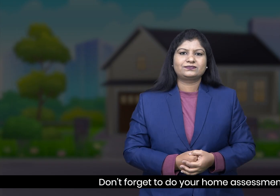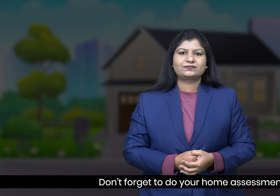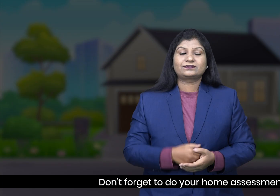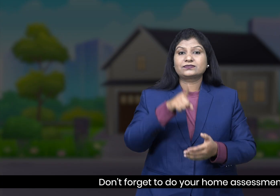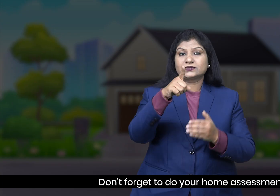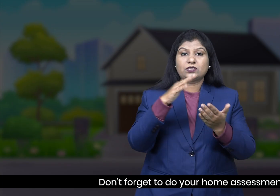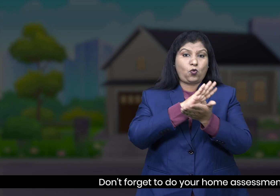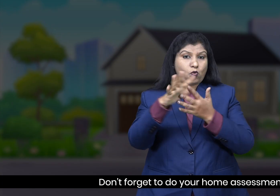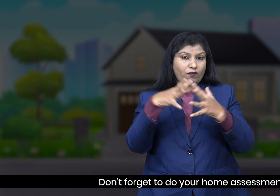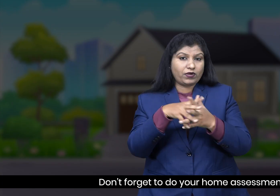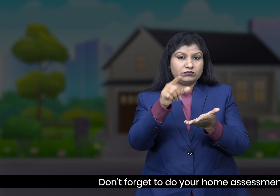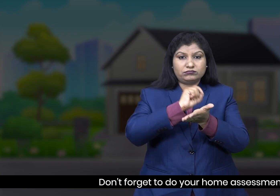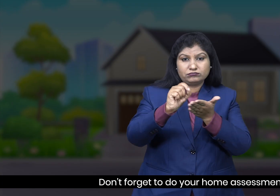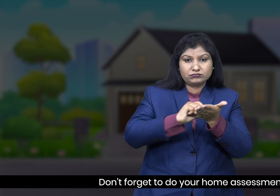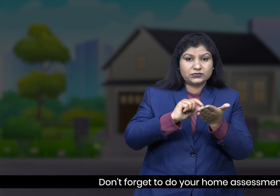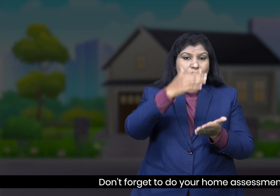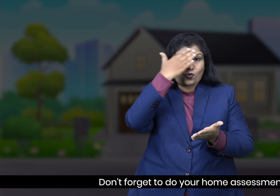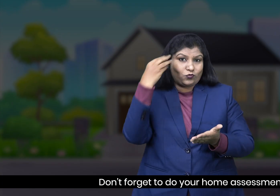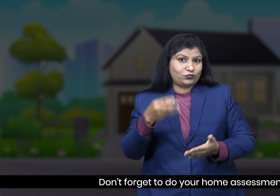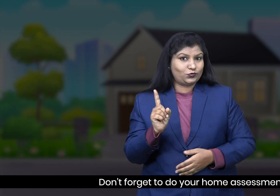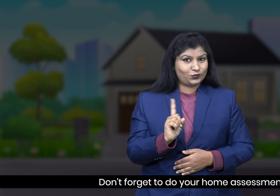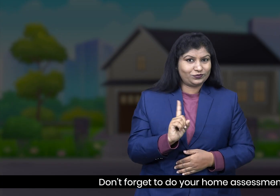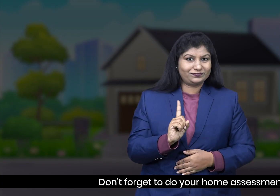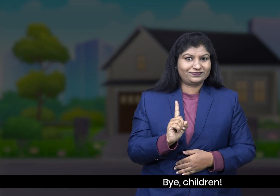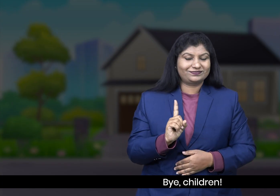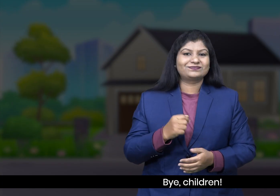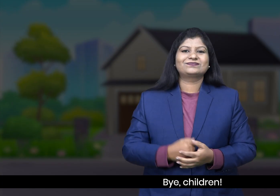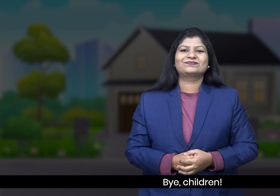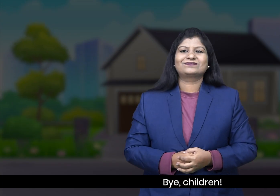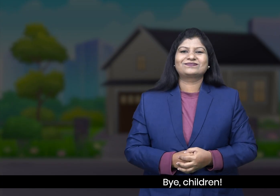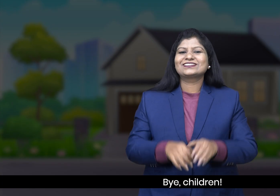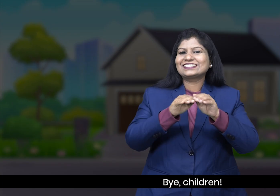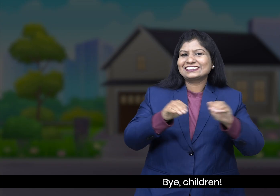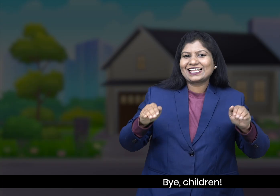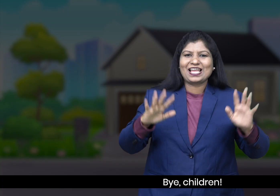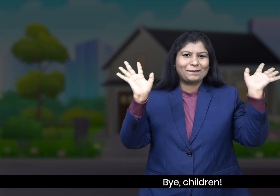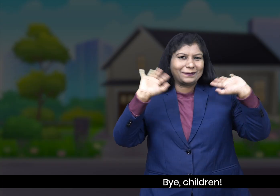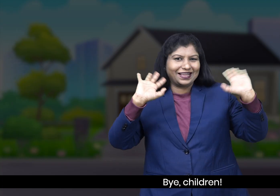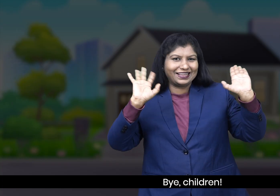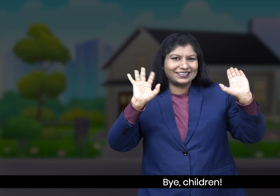Don't forget to do your home assessment. Bye, children.